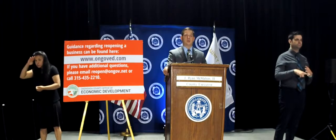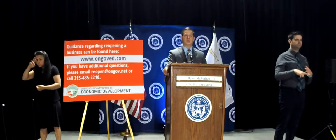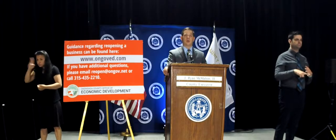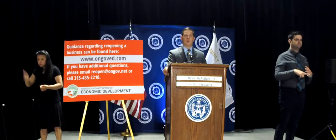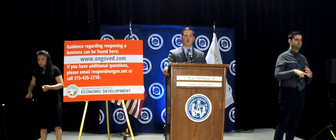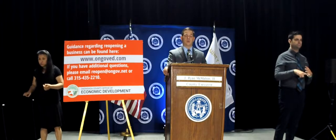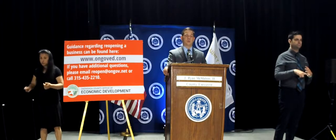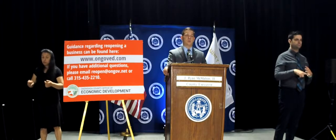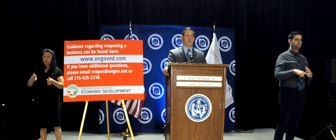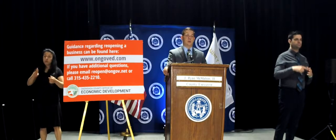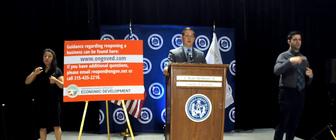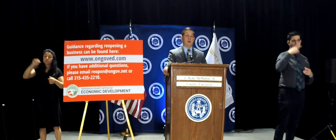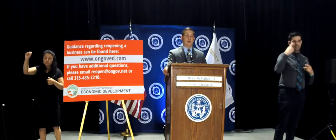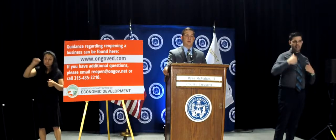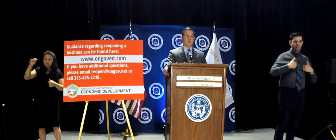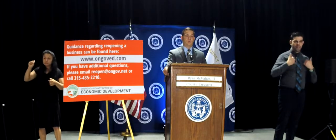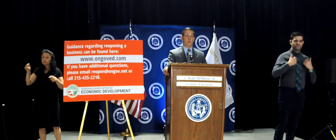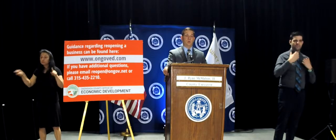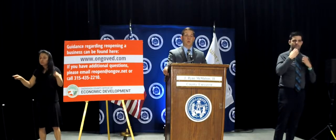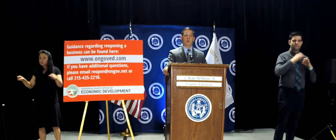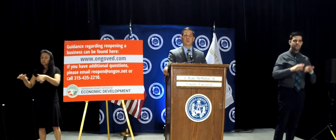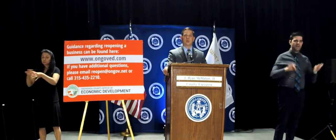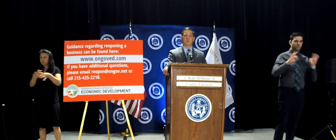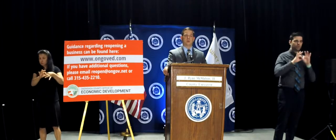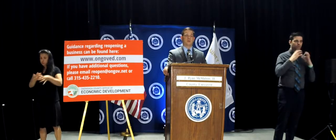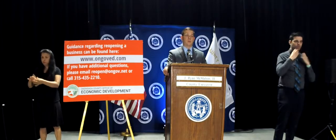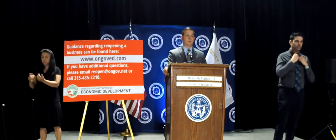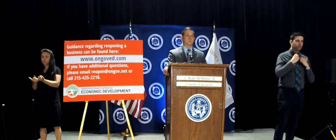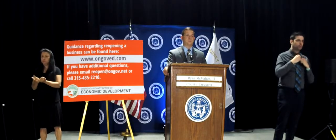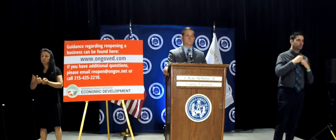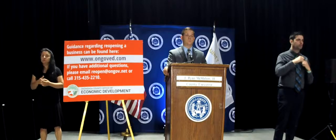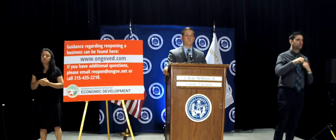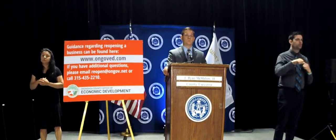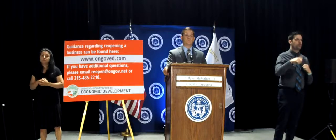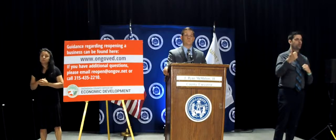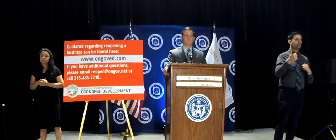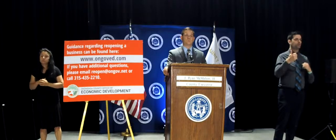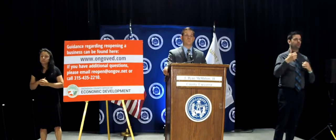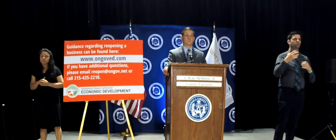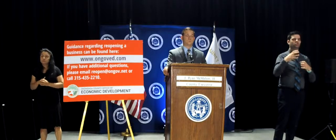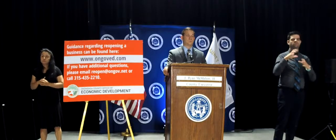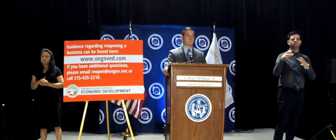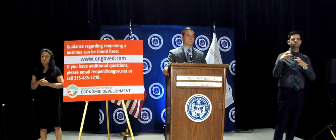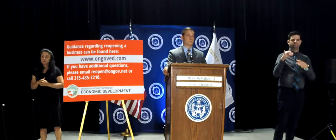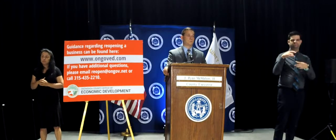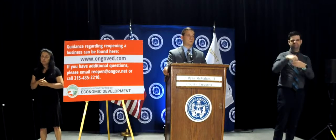and other stakeholders, and we'll grow as a community from it.